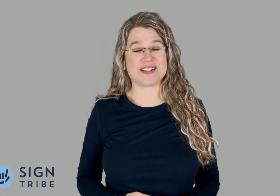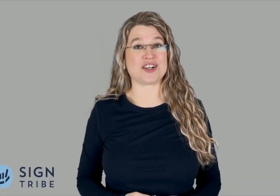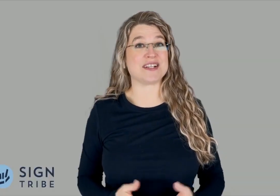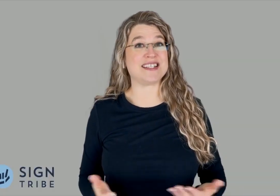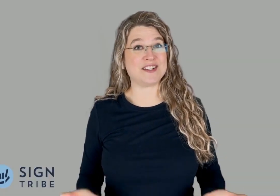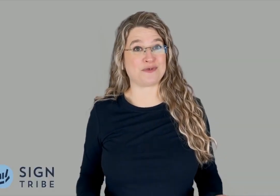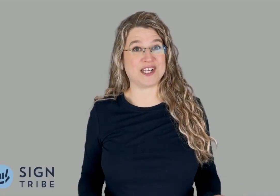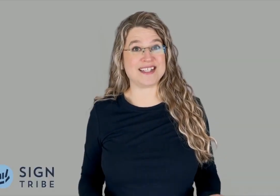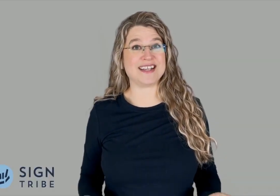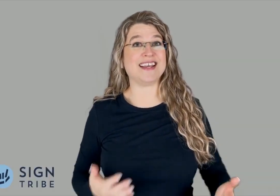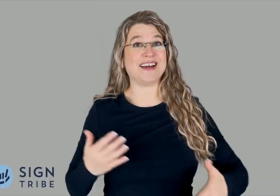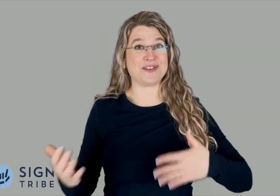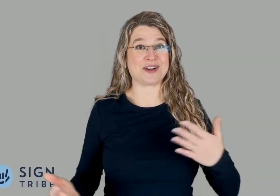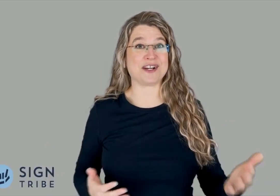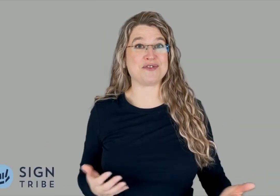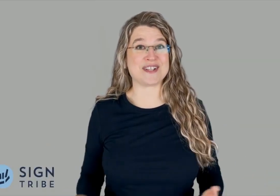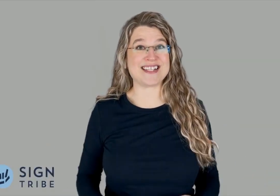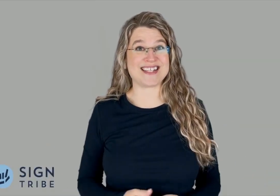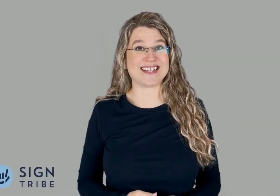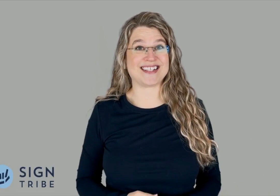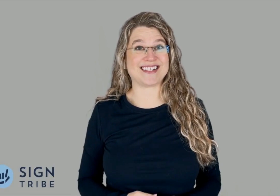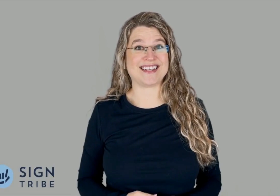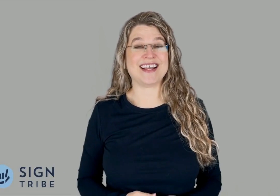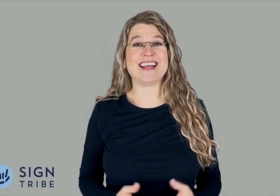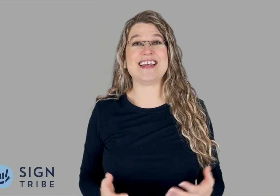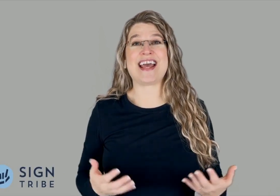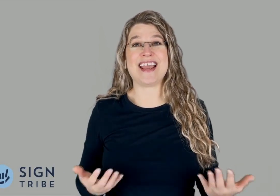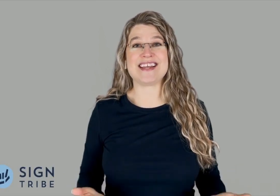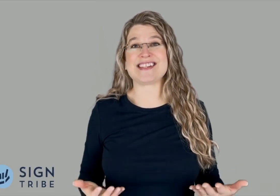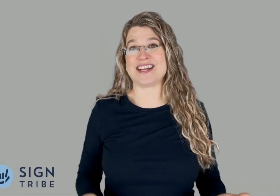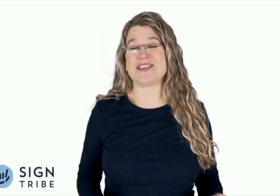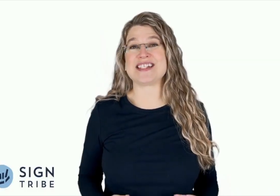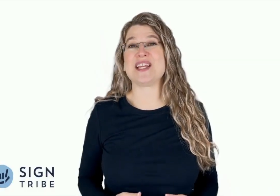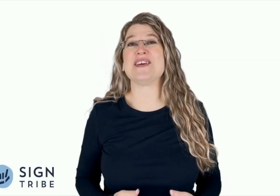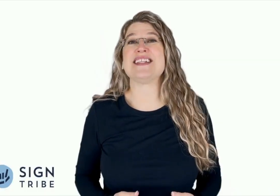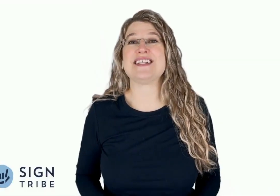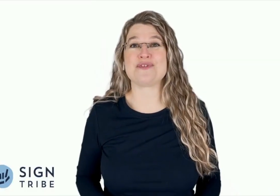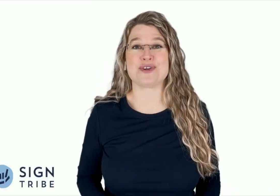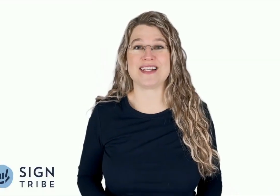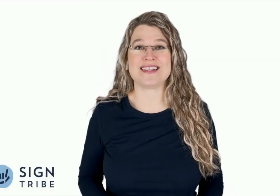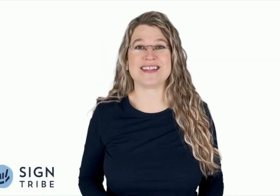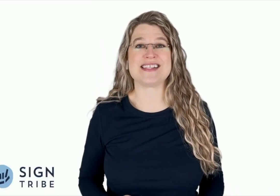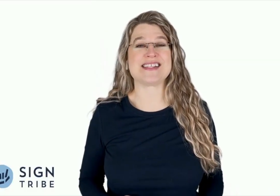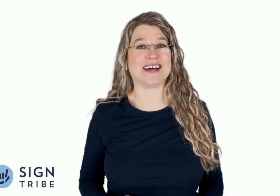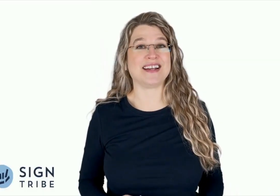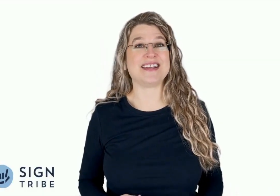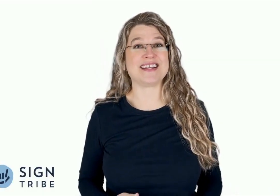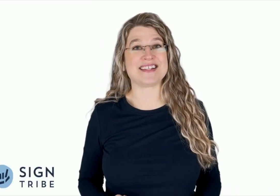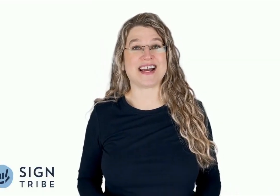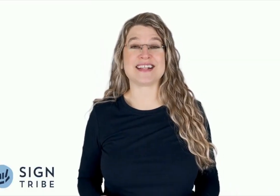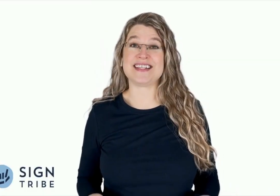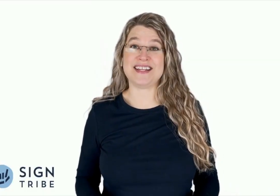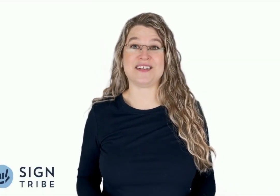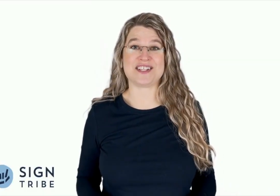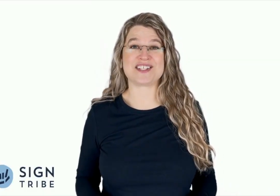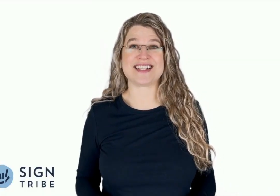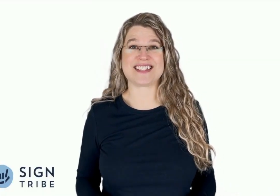are different in other countries? ASL is even different than signed exact English.